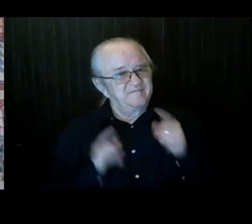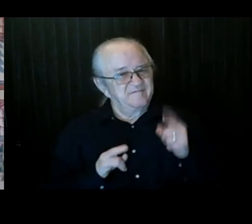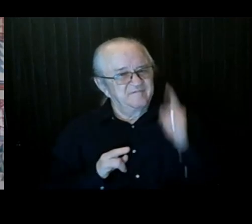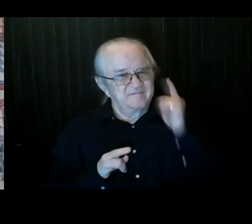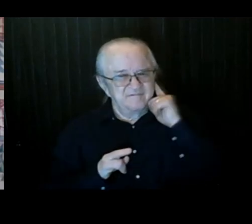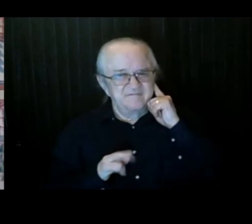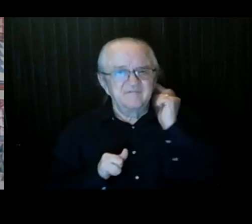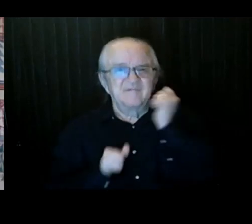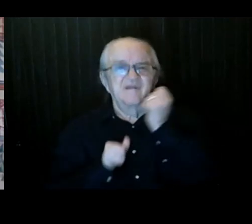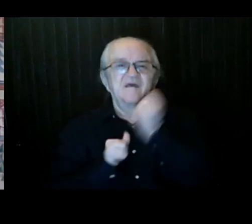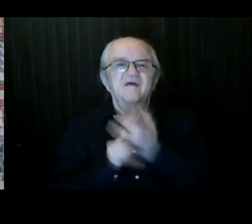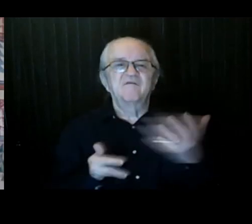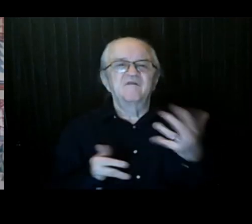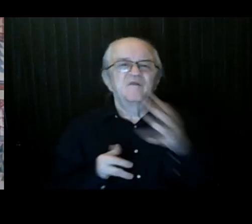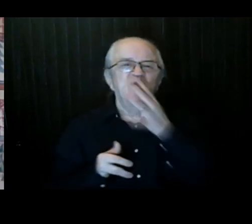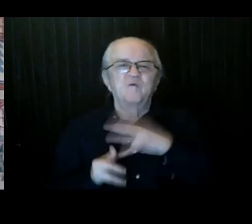woman said, and